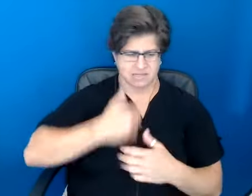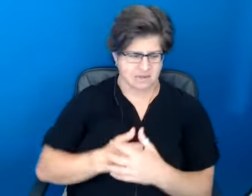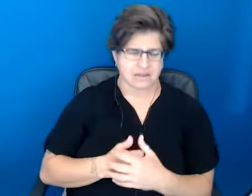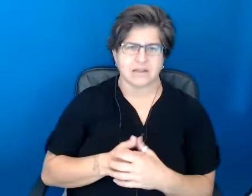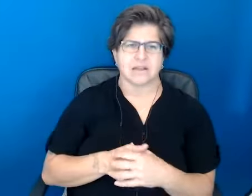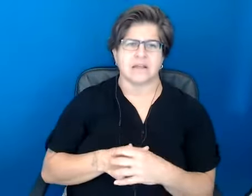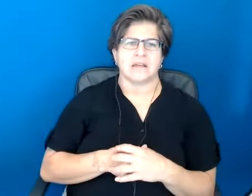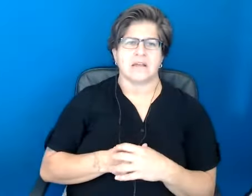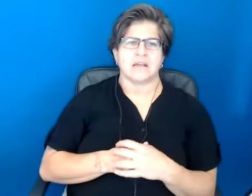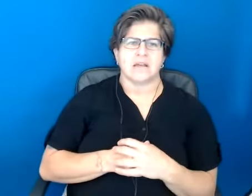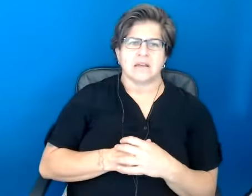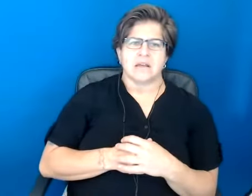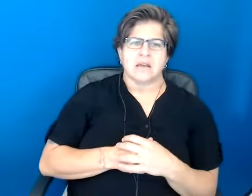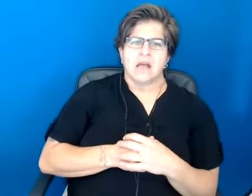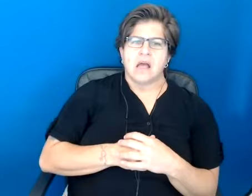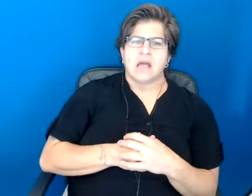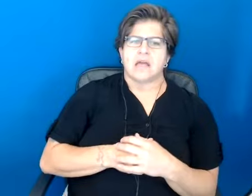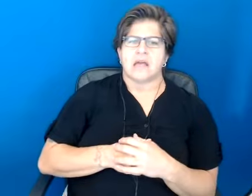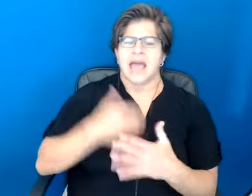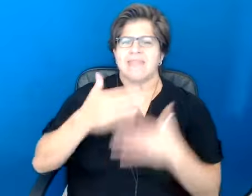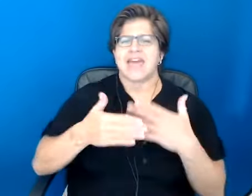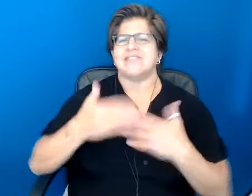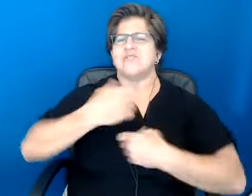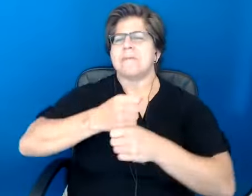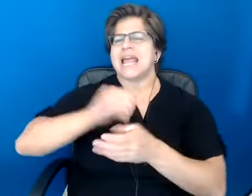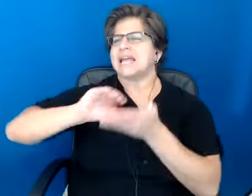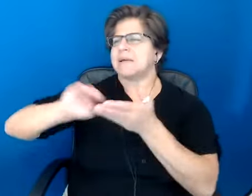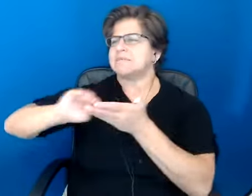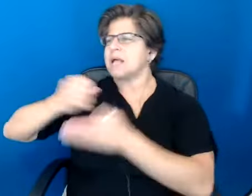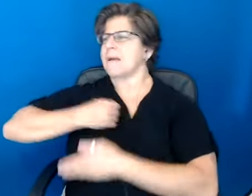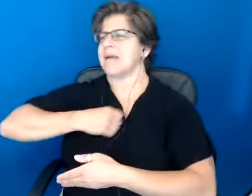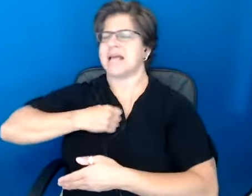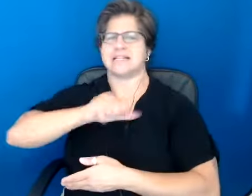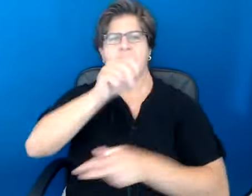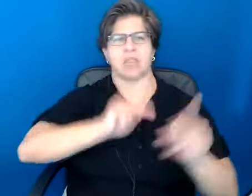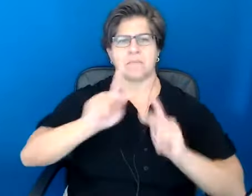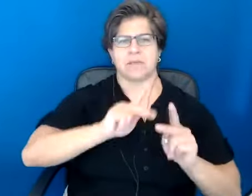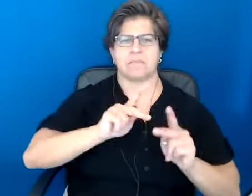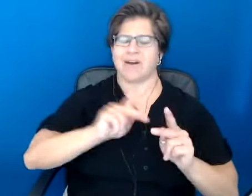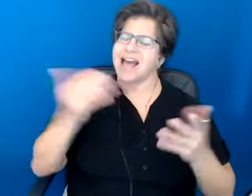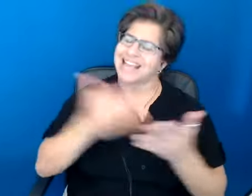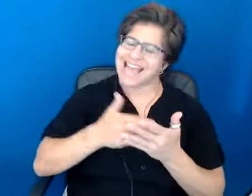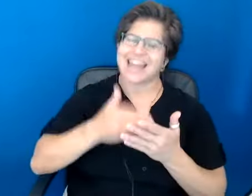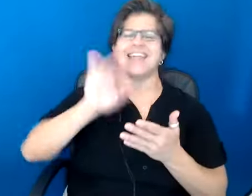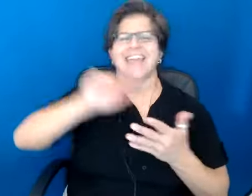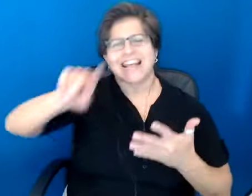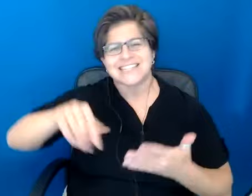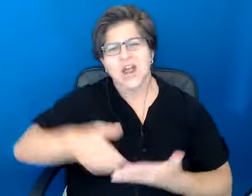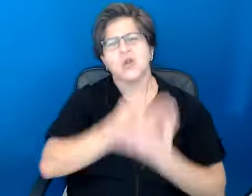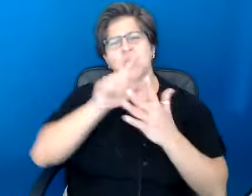loved finding out about myself in Al-Anon. So after that, I started to find out, you know, the 4th and the 5th step in the